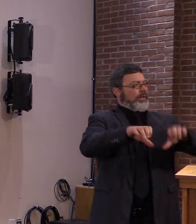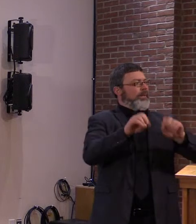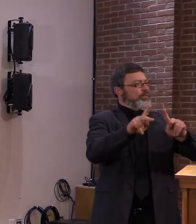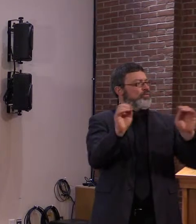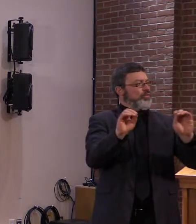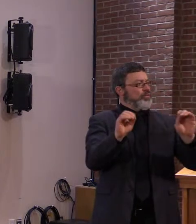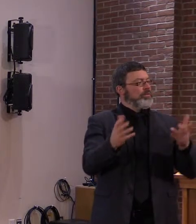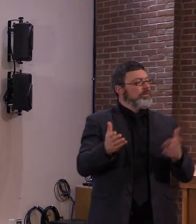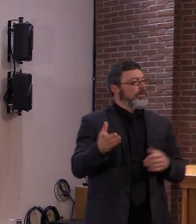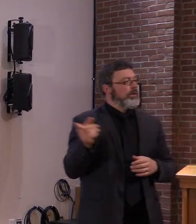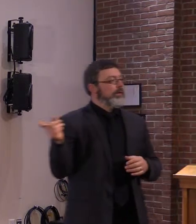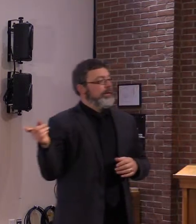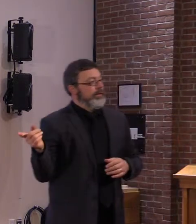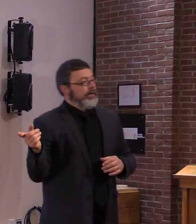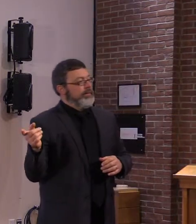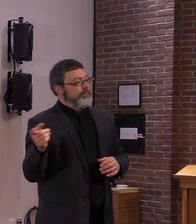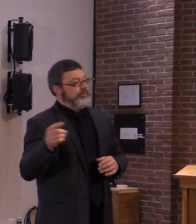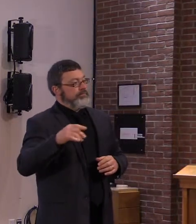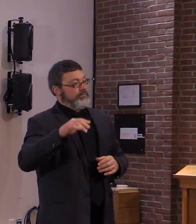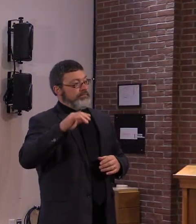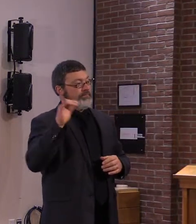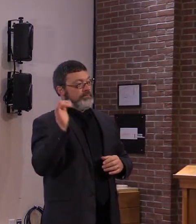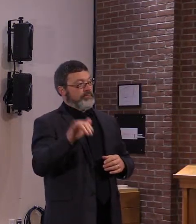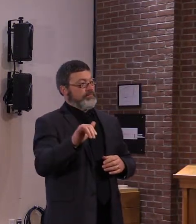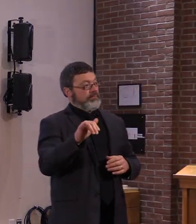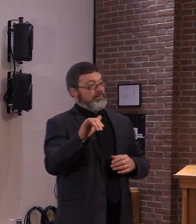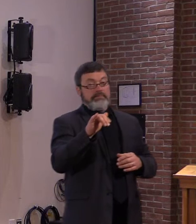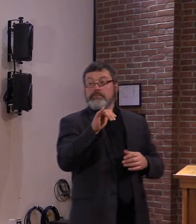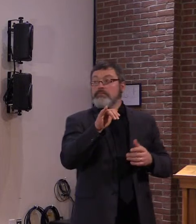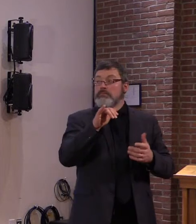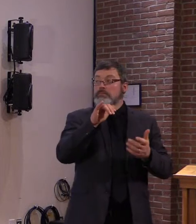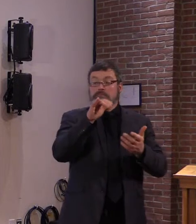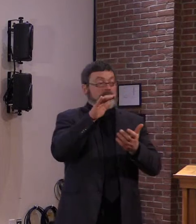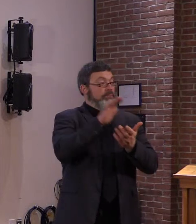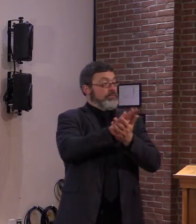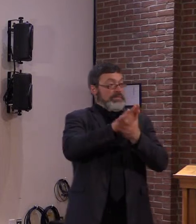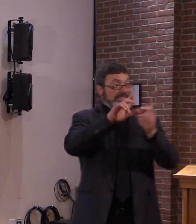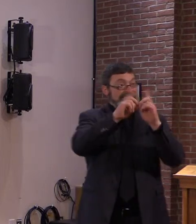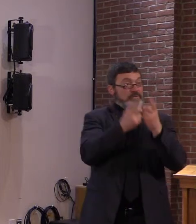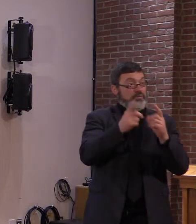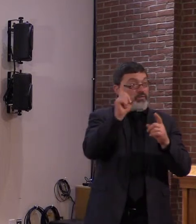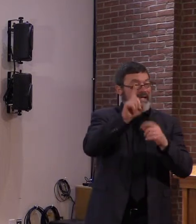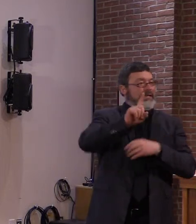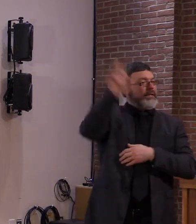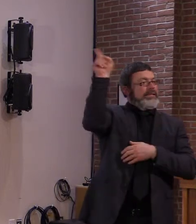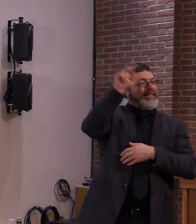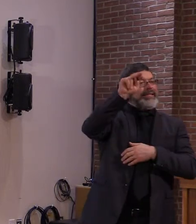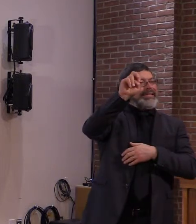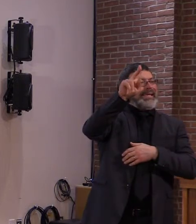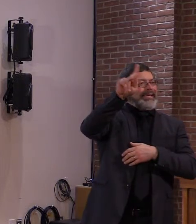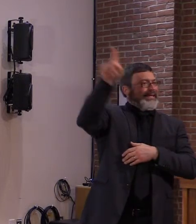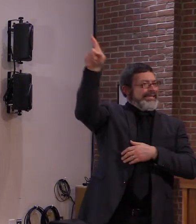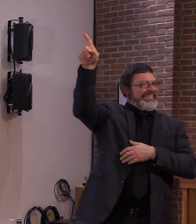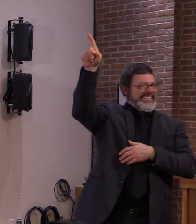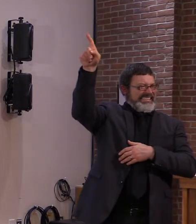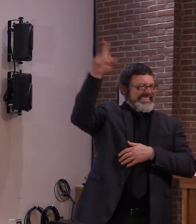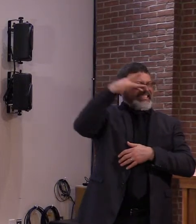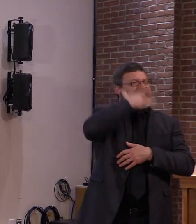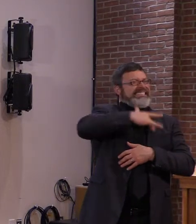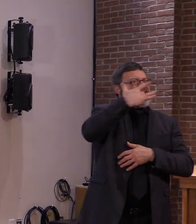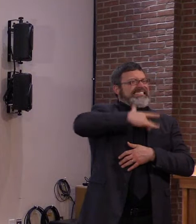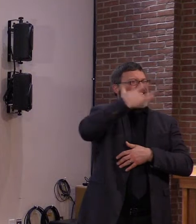increased over the last month, we still are the lowest in the nation in terms of many of the measures that we've